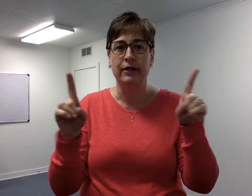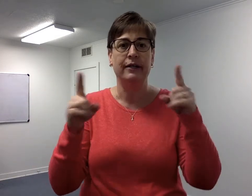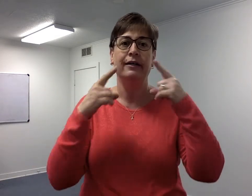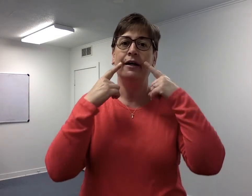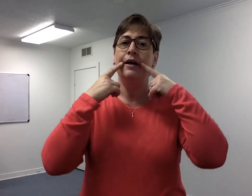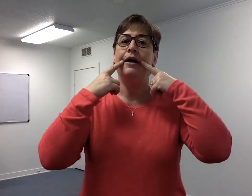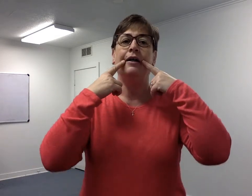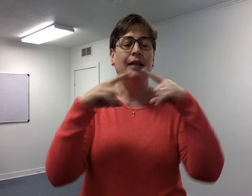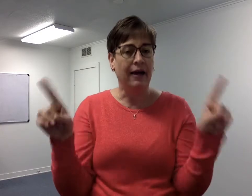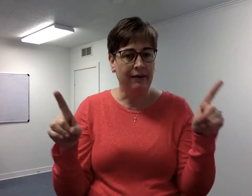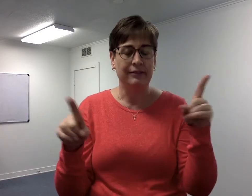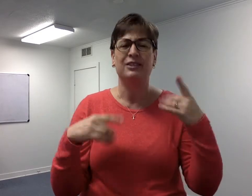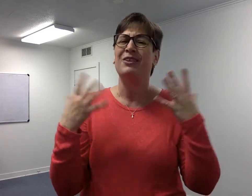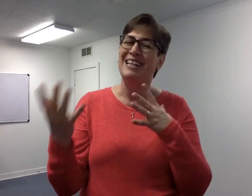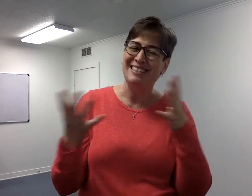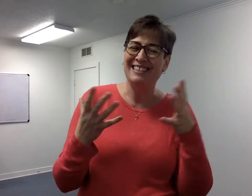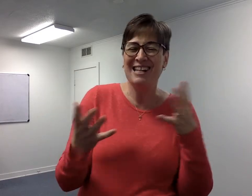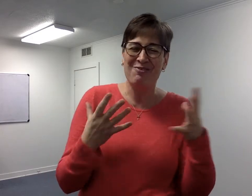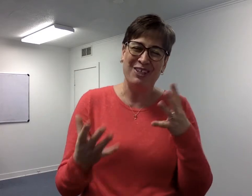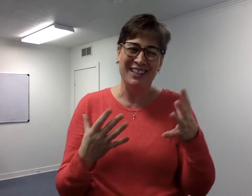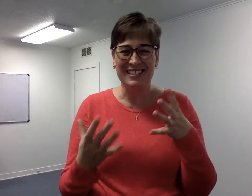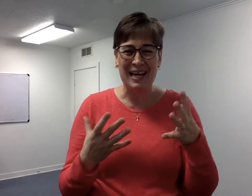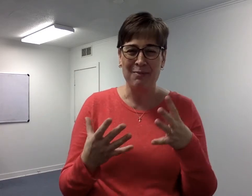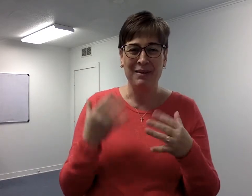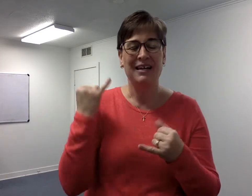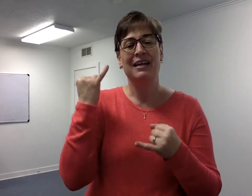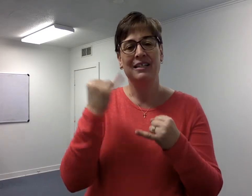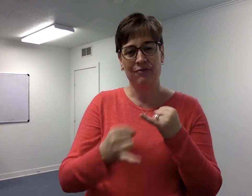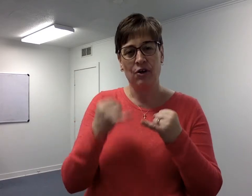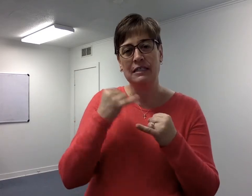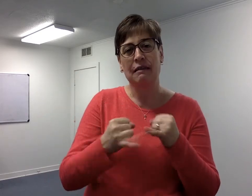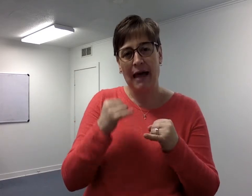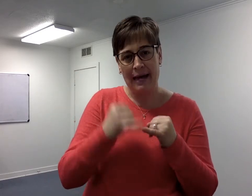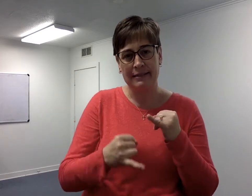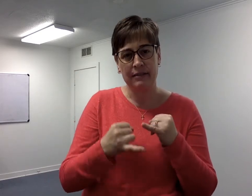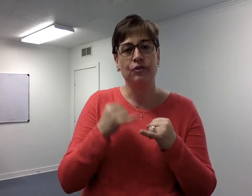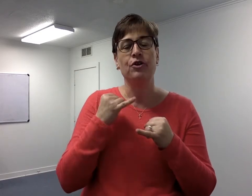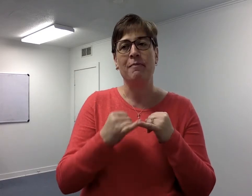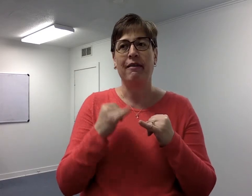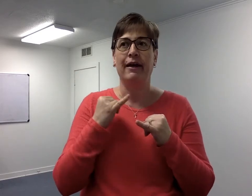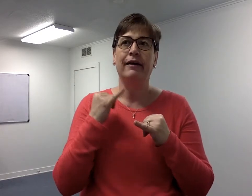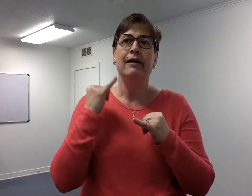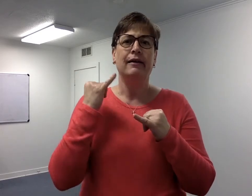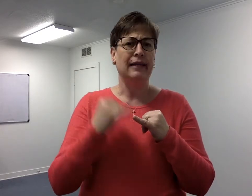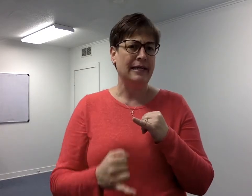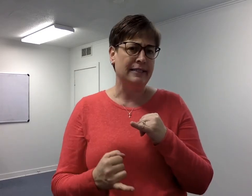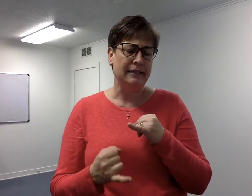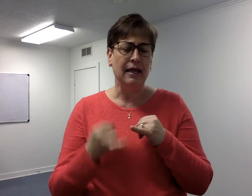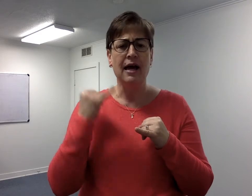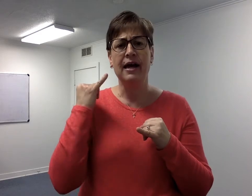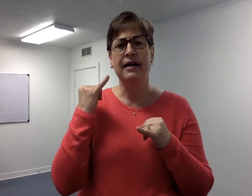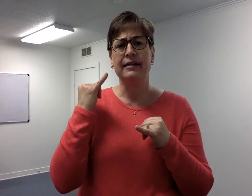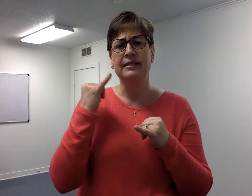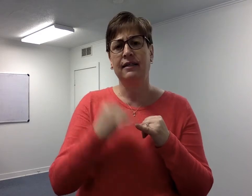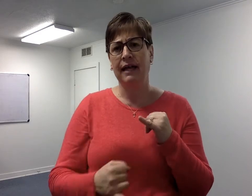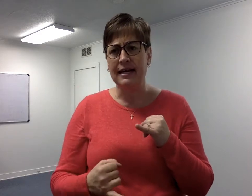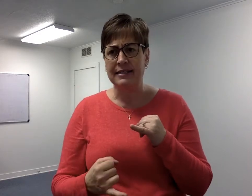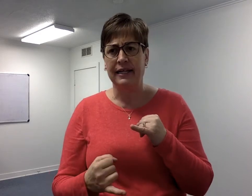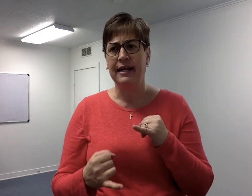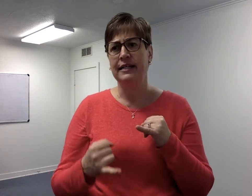done. So it's not really the same as far as last. You're talking about like last in line, it's the last thing I need